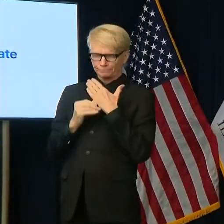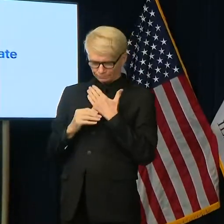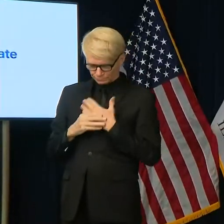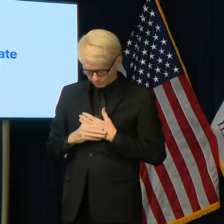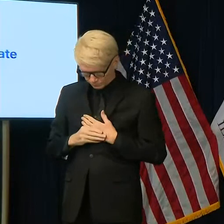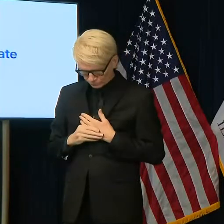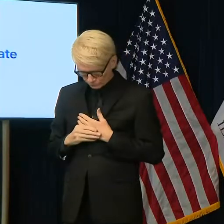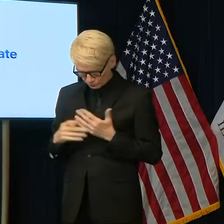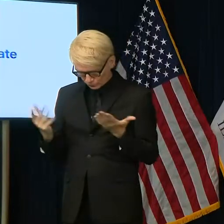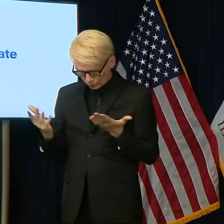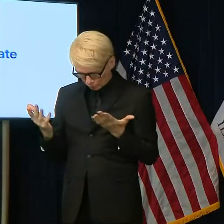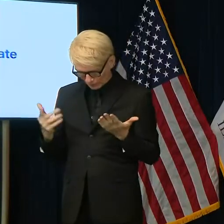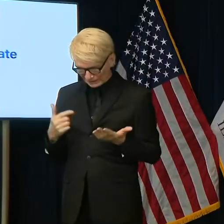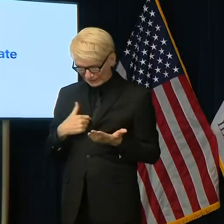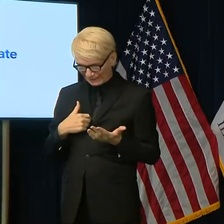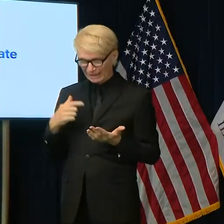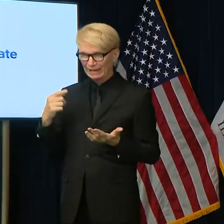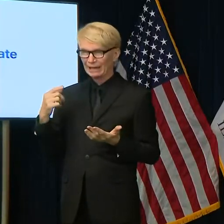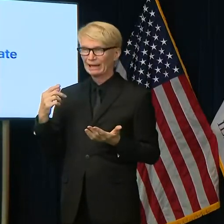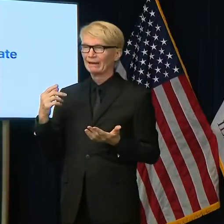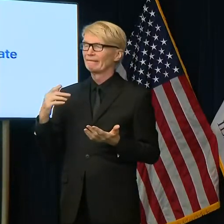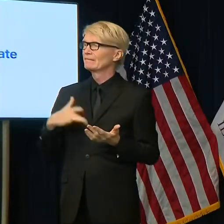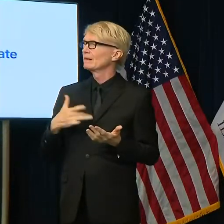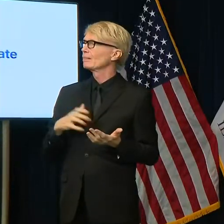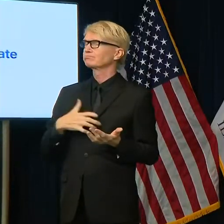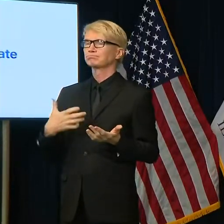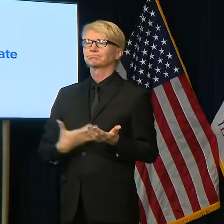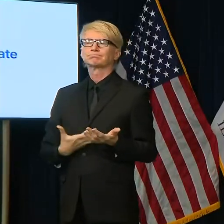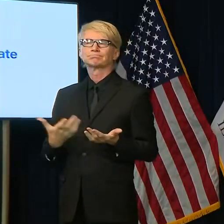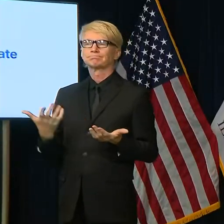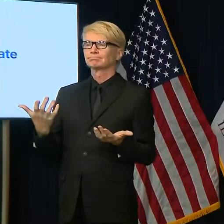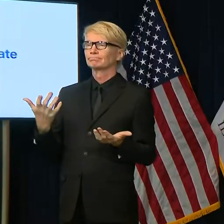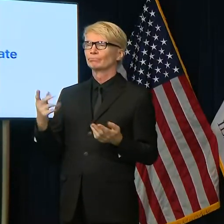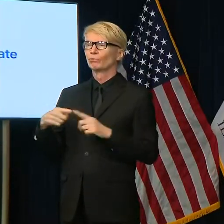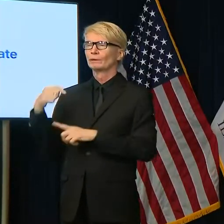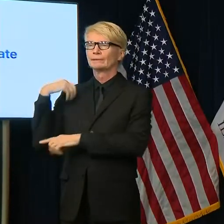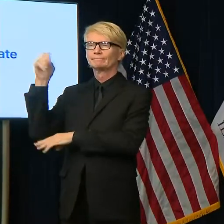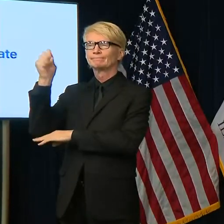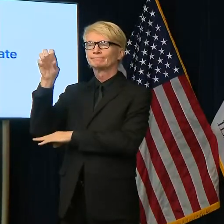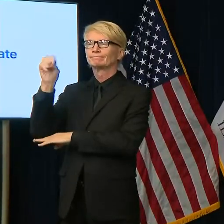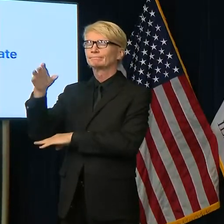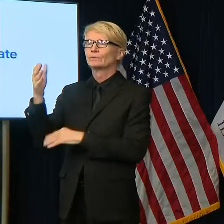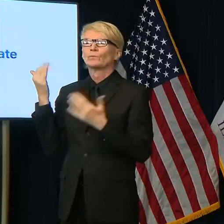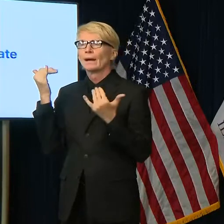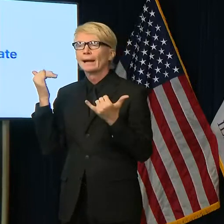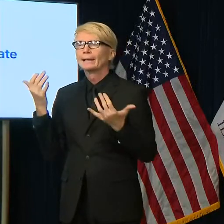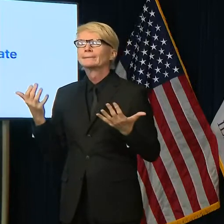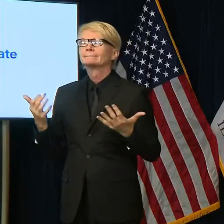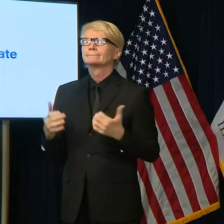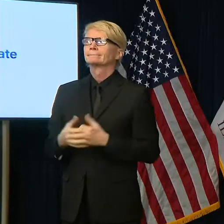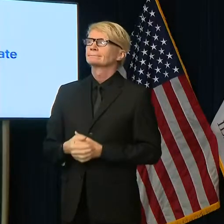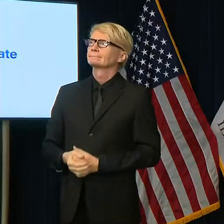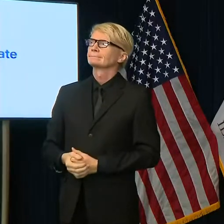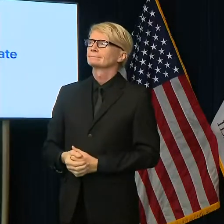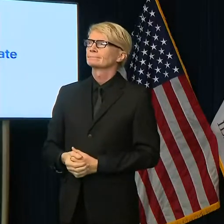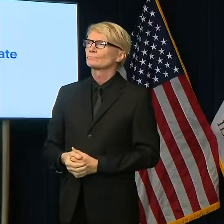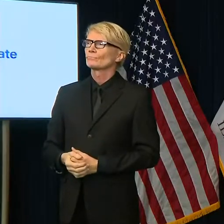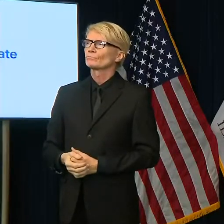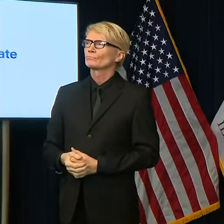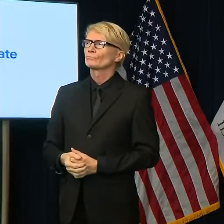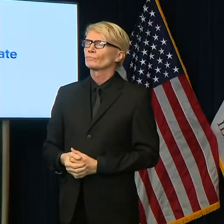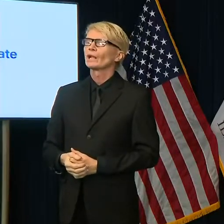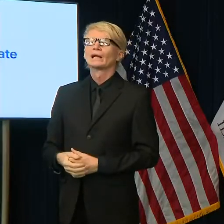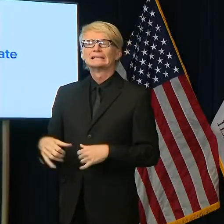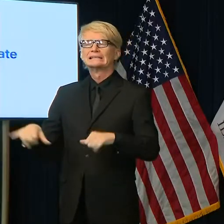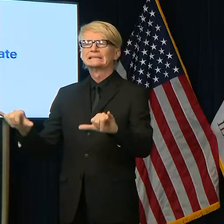to the extent that I sound discouraged occasionally when I stand here, it's because we still